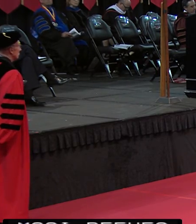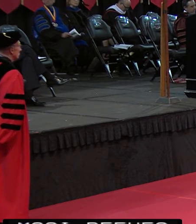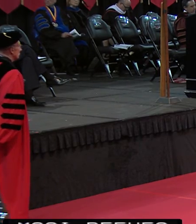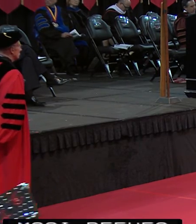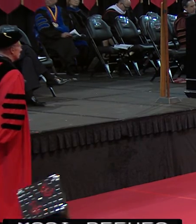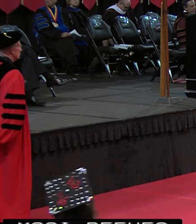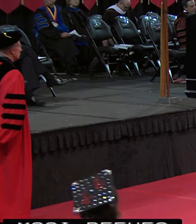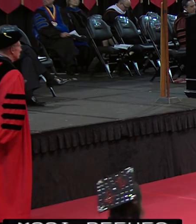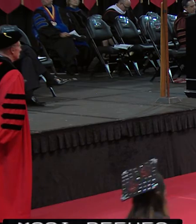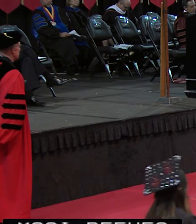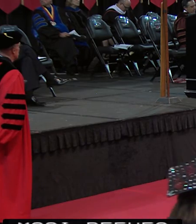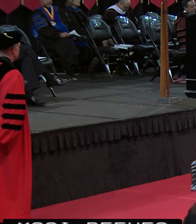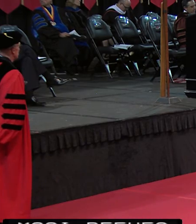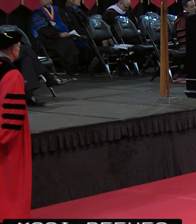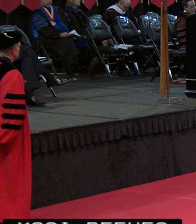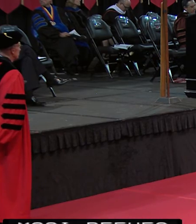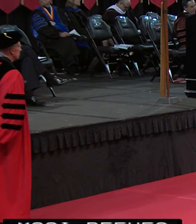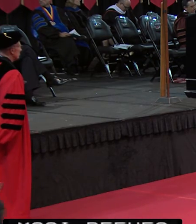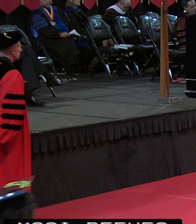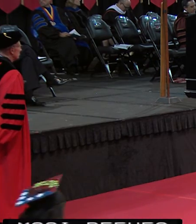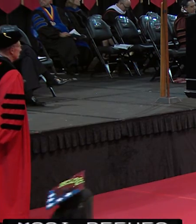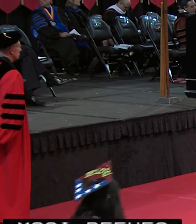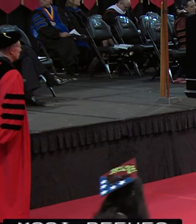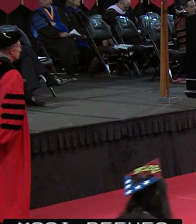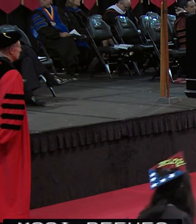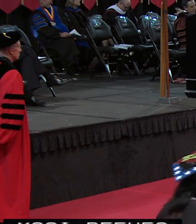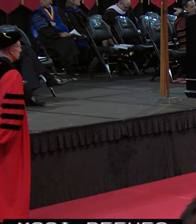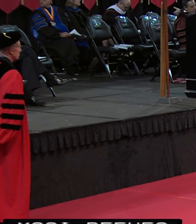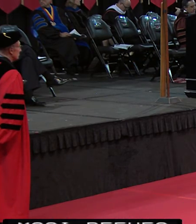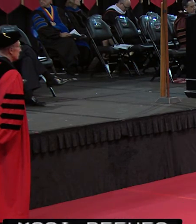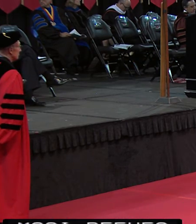Graduating cum laude, Marisol Sanchez.